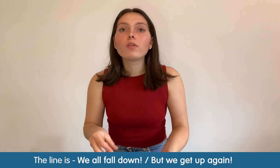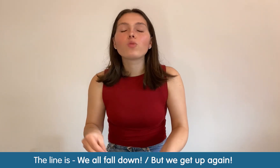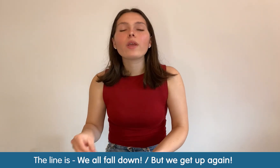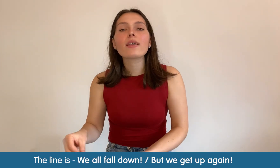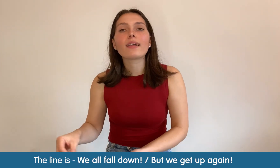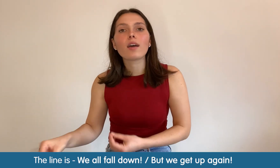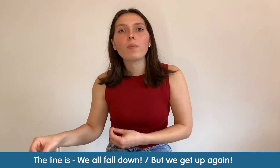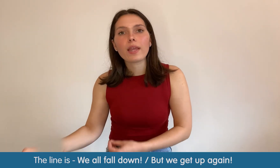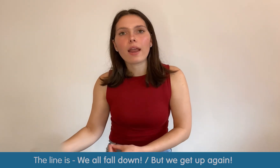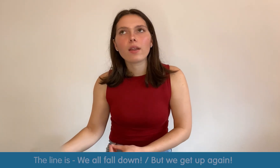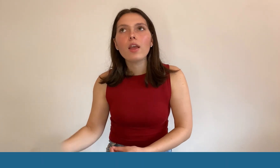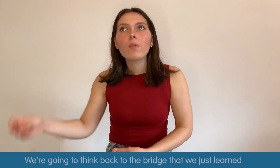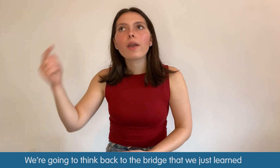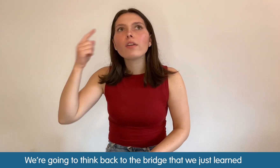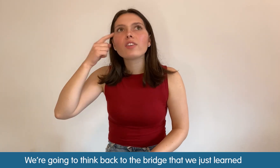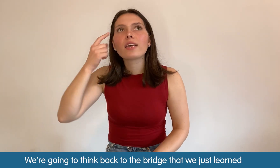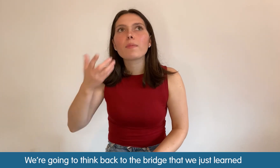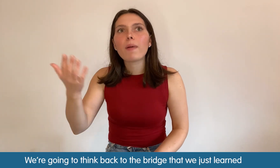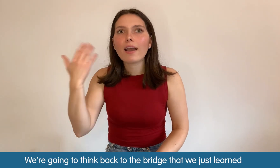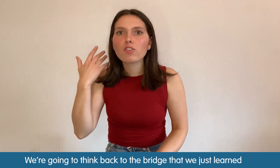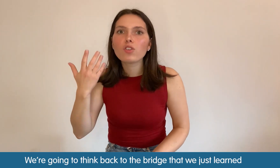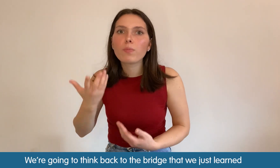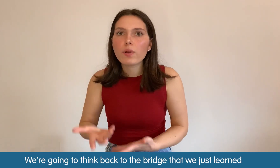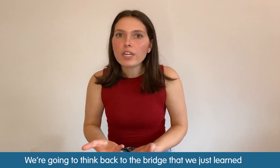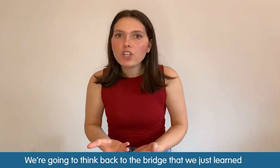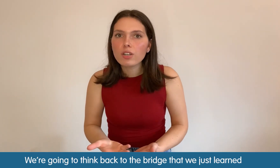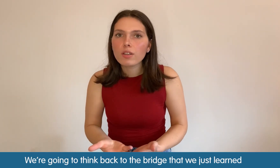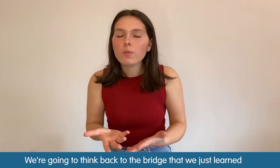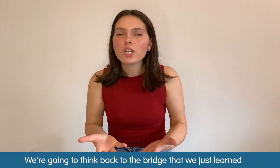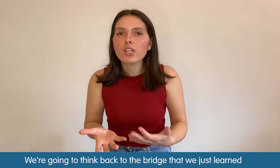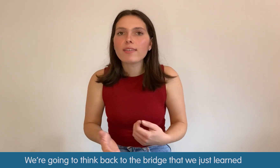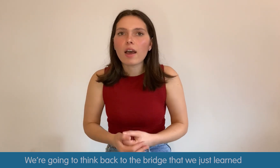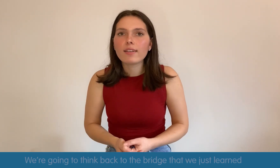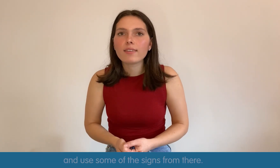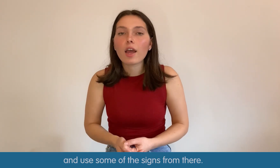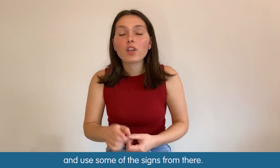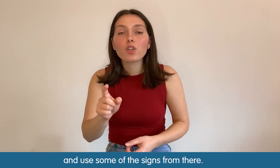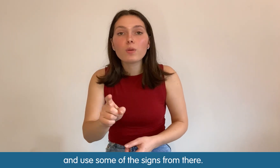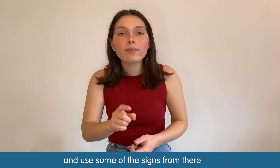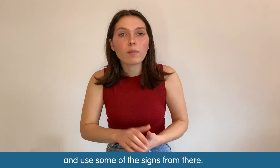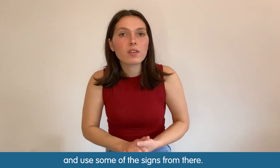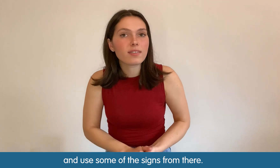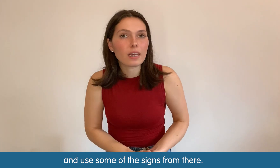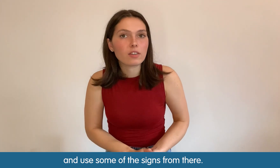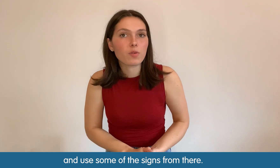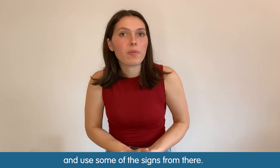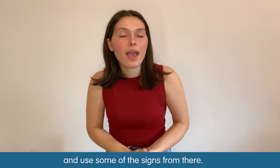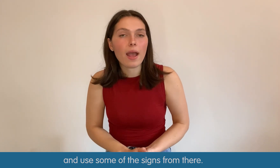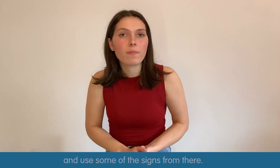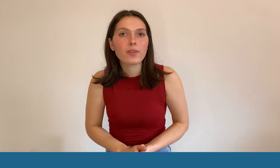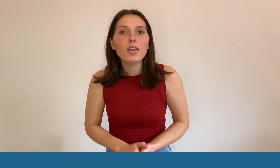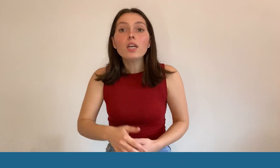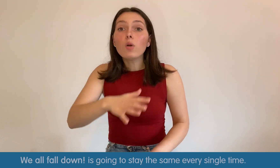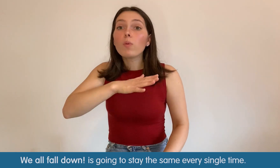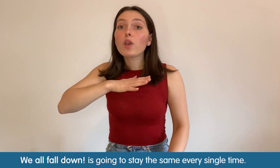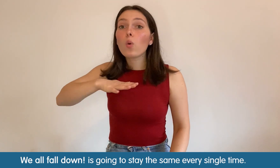we get up again. We're going to think back to the bridge that we just learned and use some of the signs from there. We